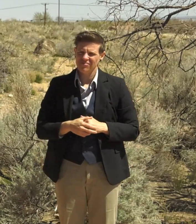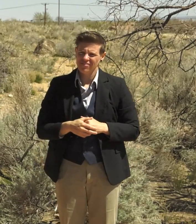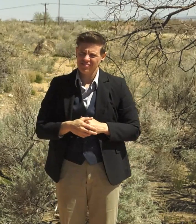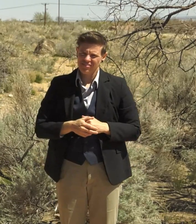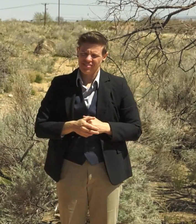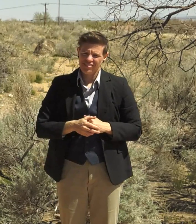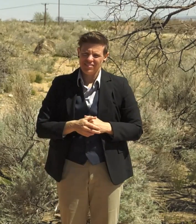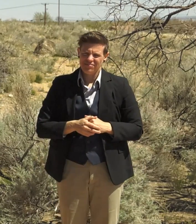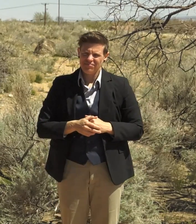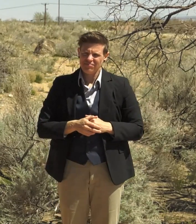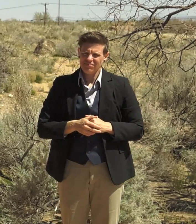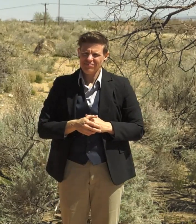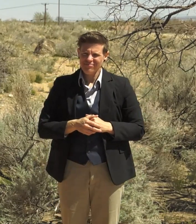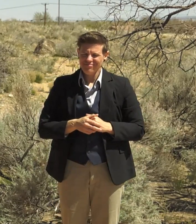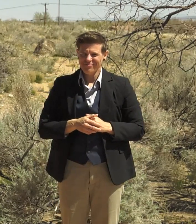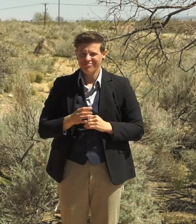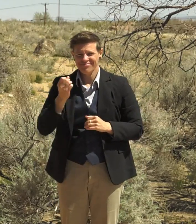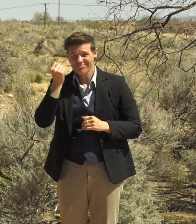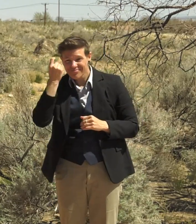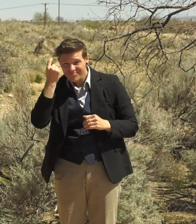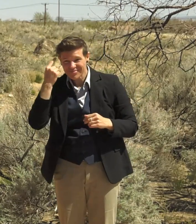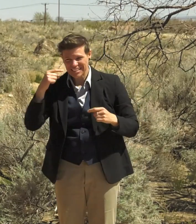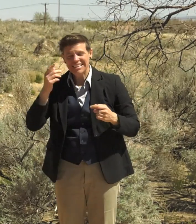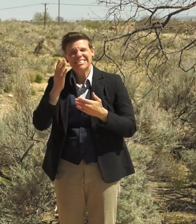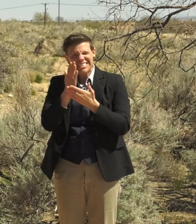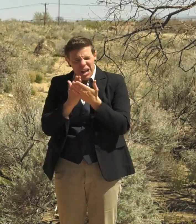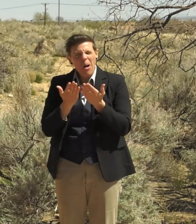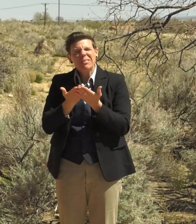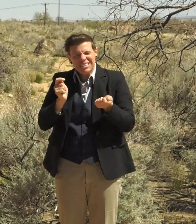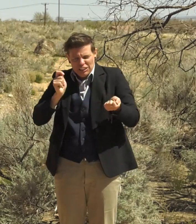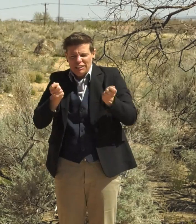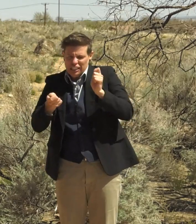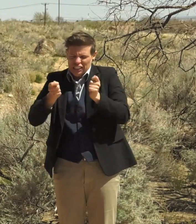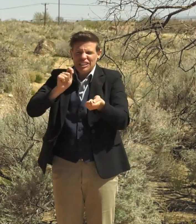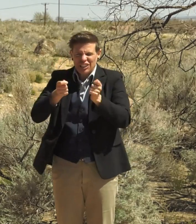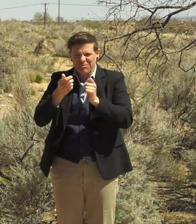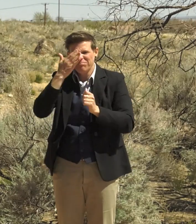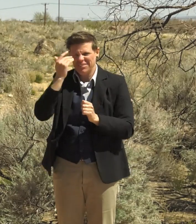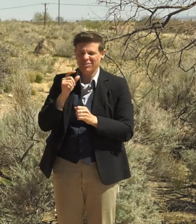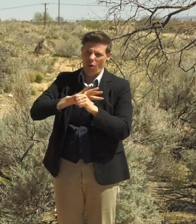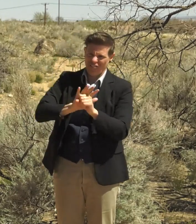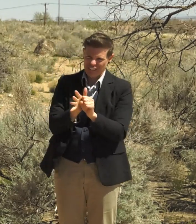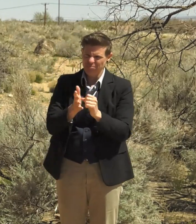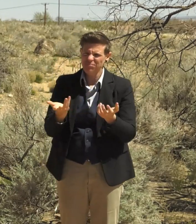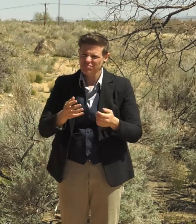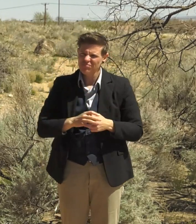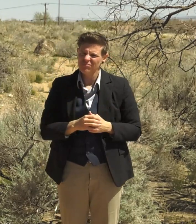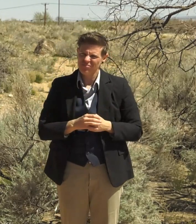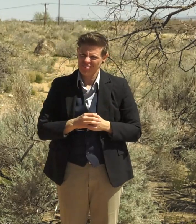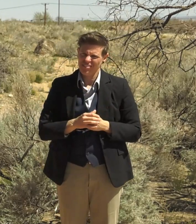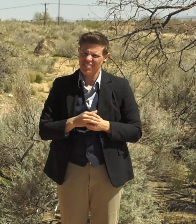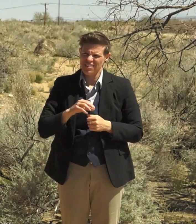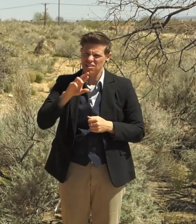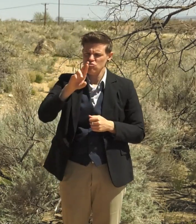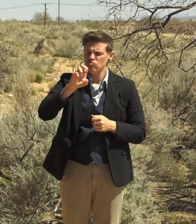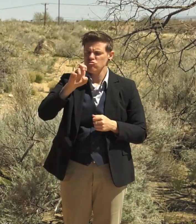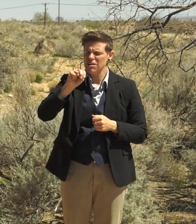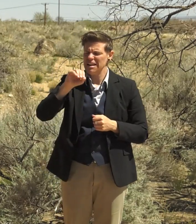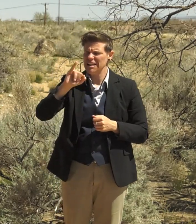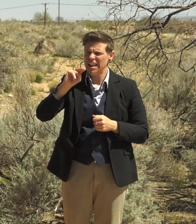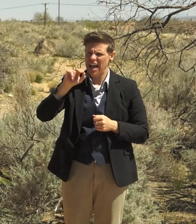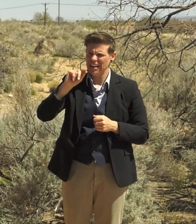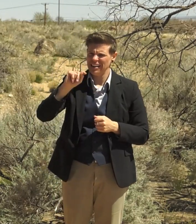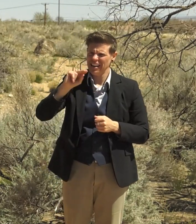have some operational changes. The vault toilets at Rinconada Canyon and at the Volcanoes area have